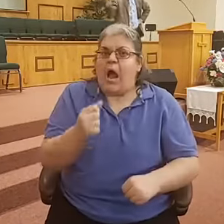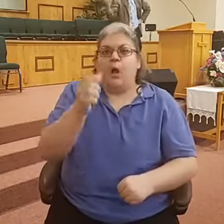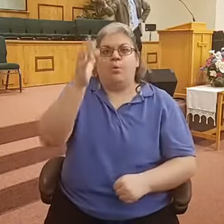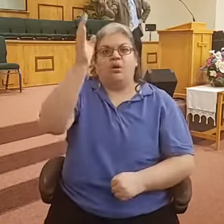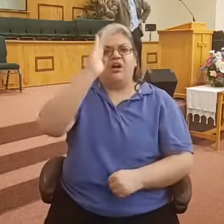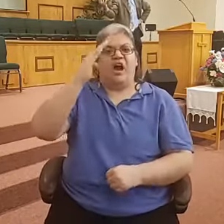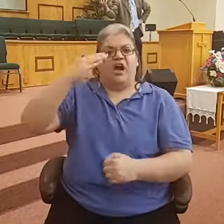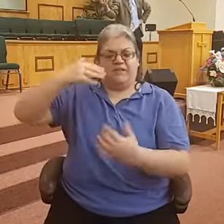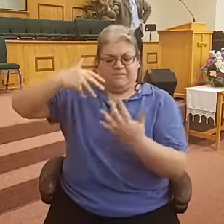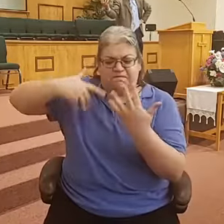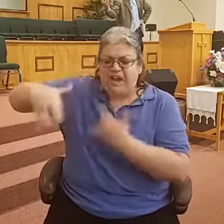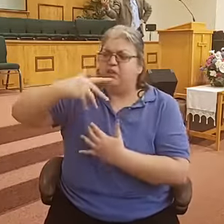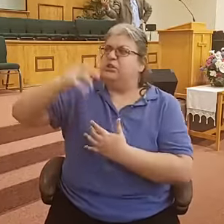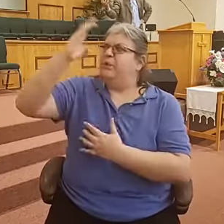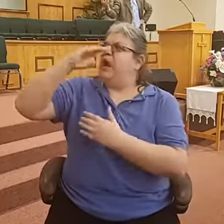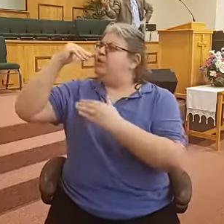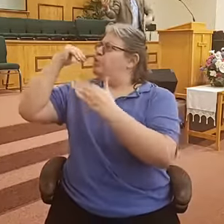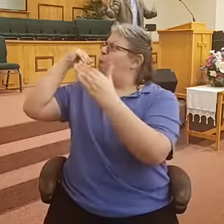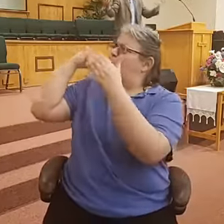and closeness to me,